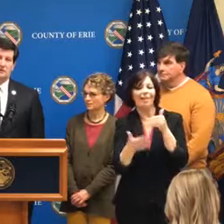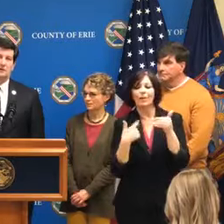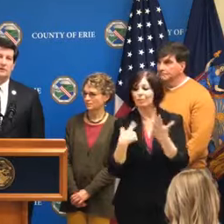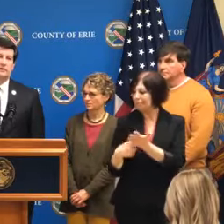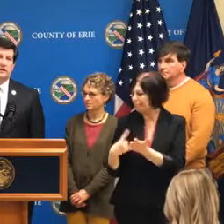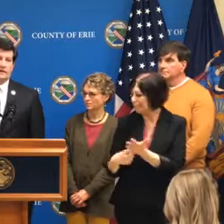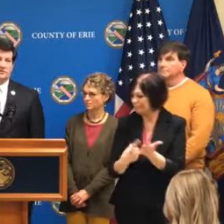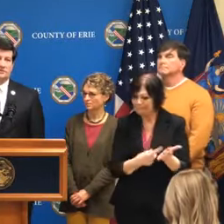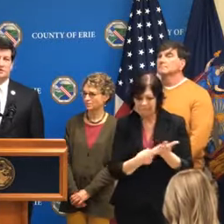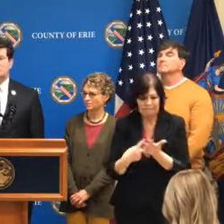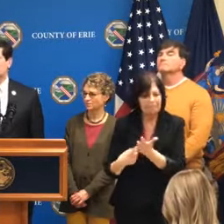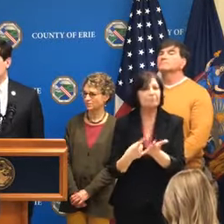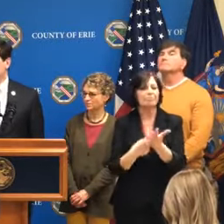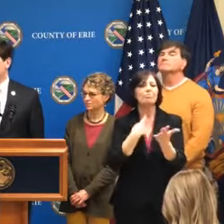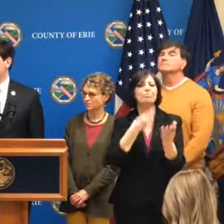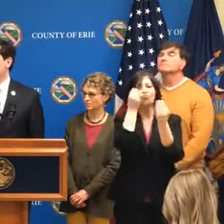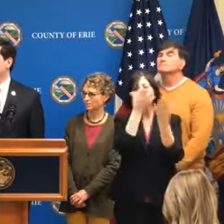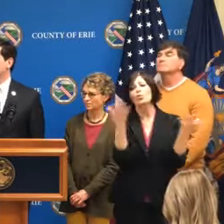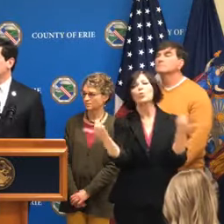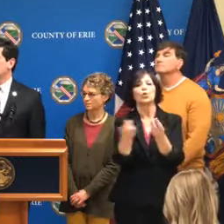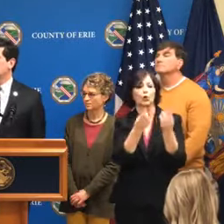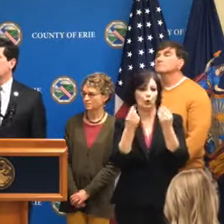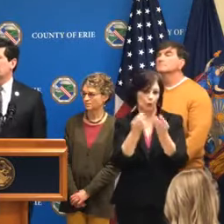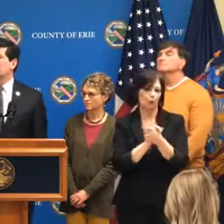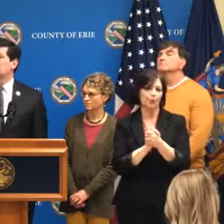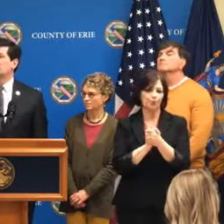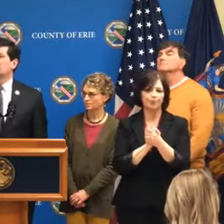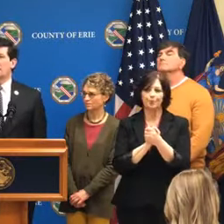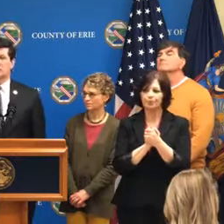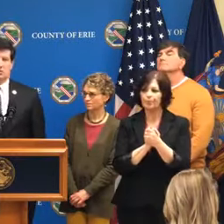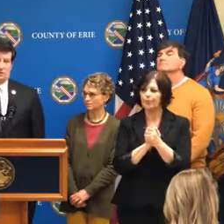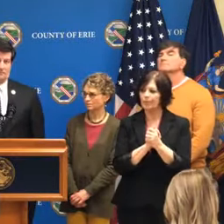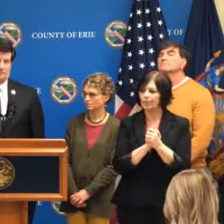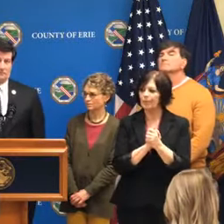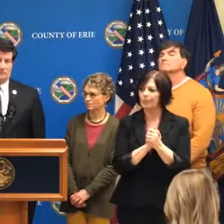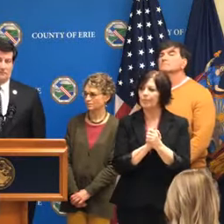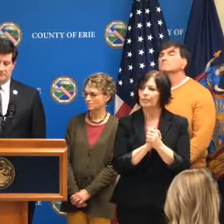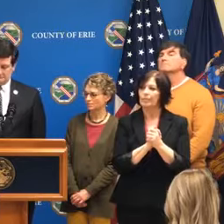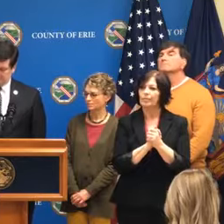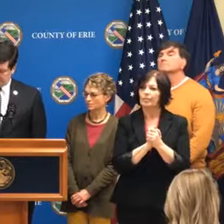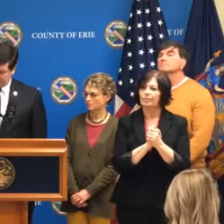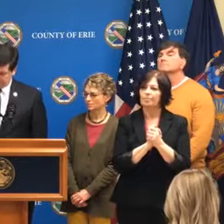consult over the next 36 hours as to actions to be taken ongoing.